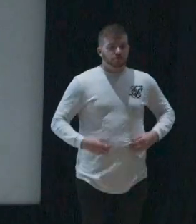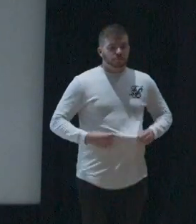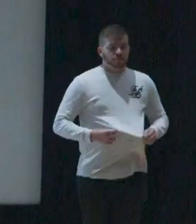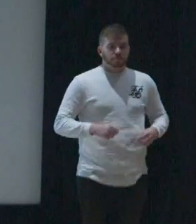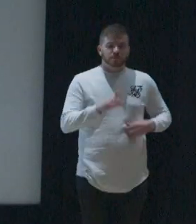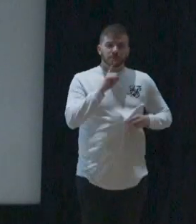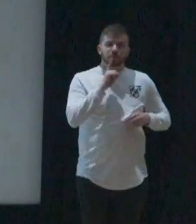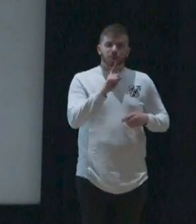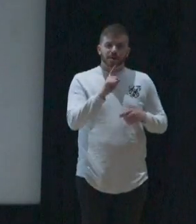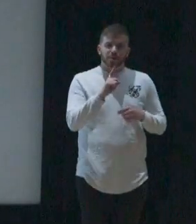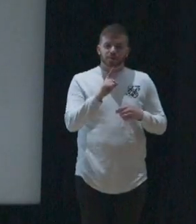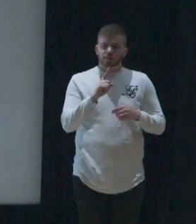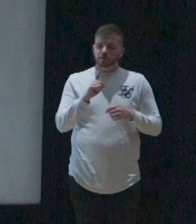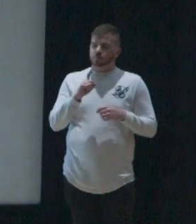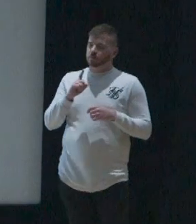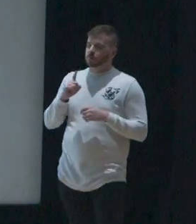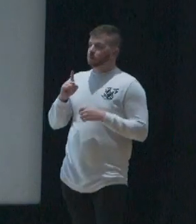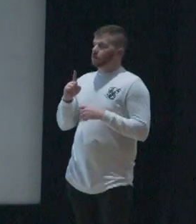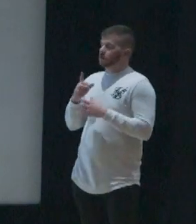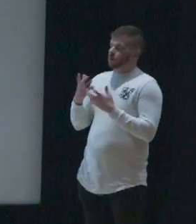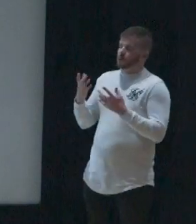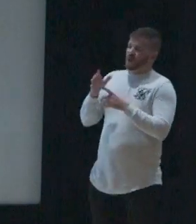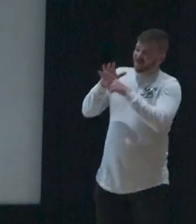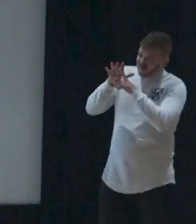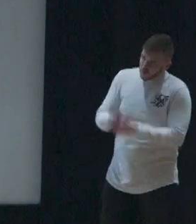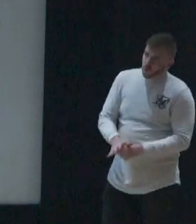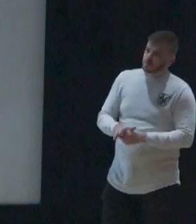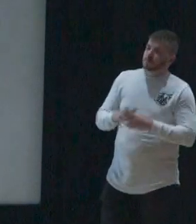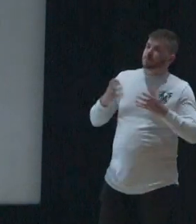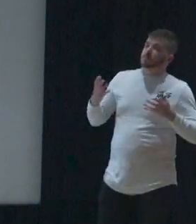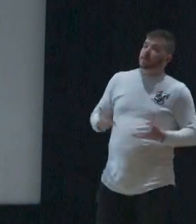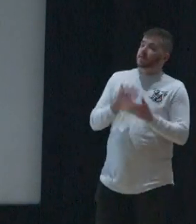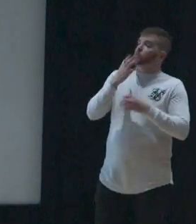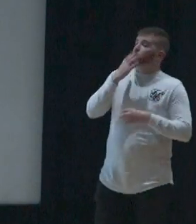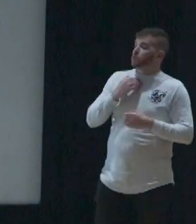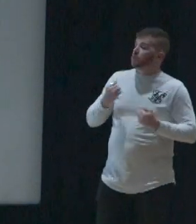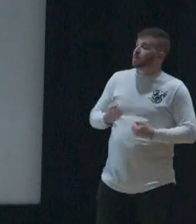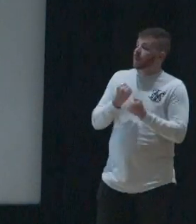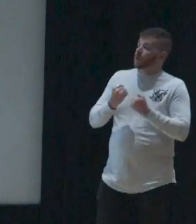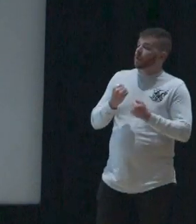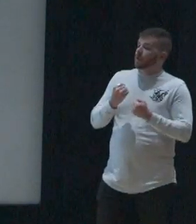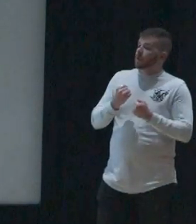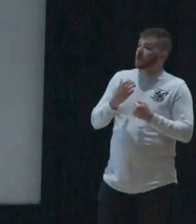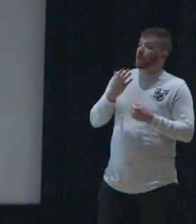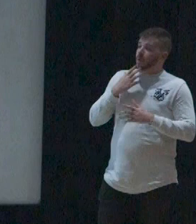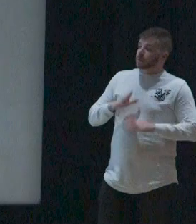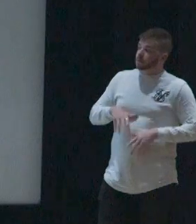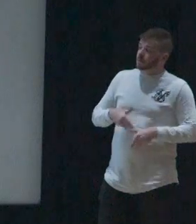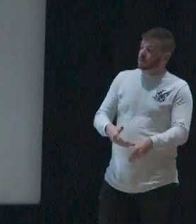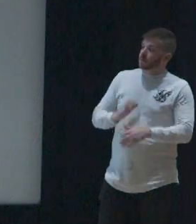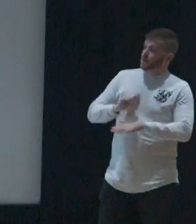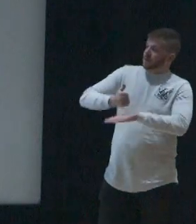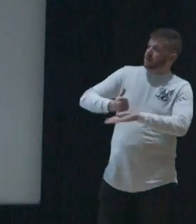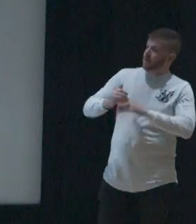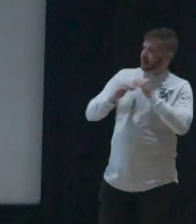You said that you don't sort of force the player to use the power-up when it's first introduced, but do you set up that